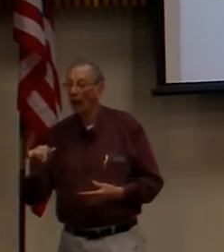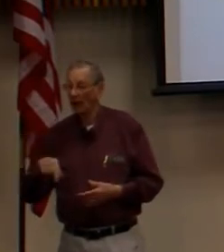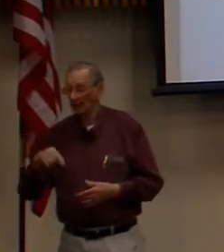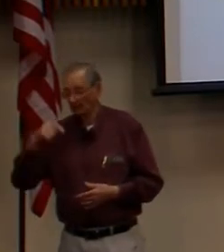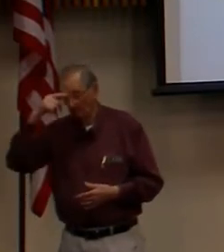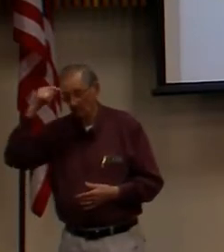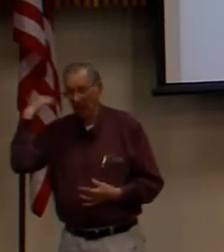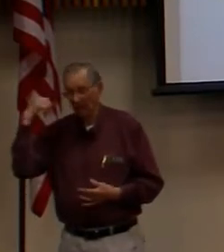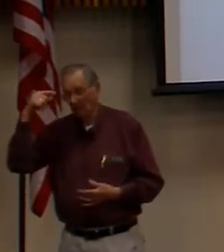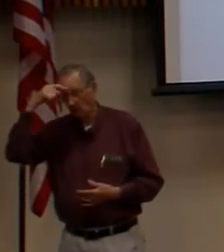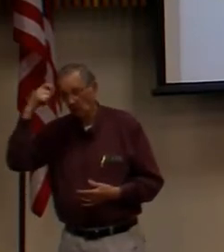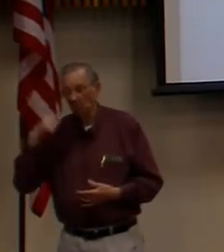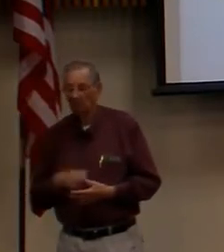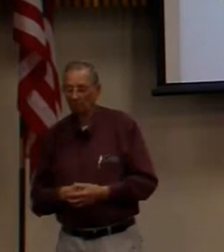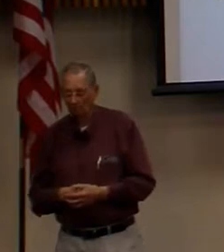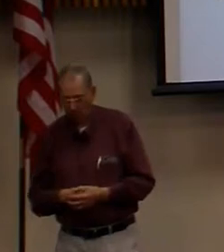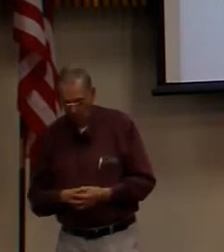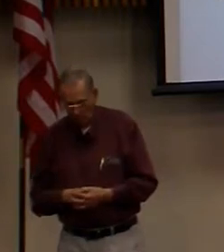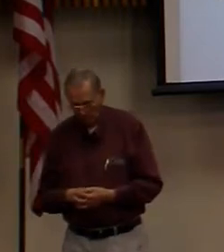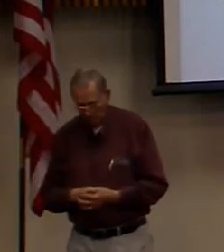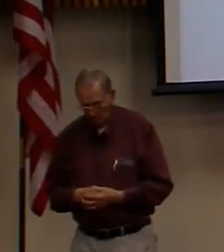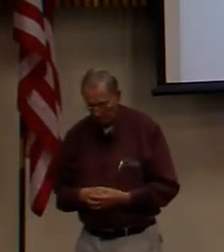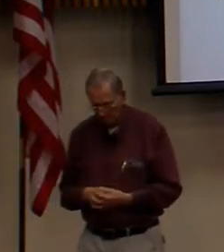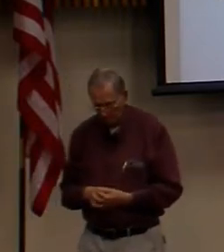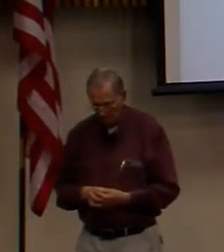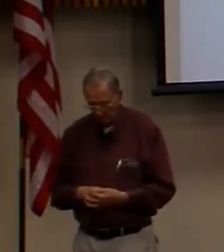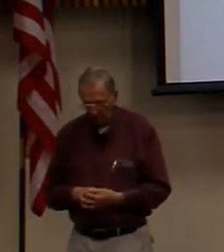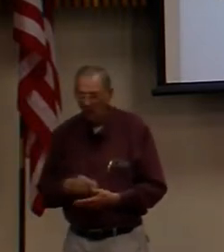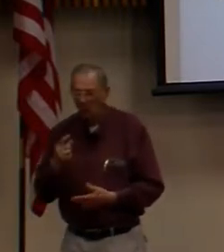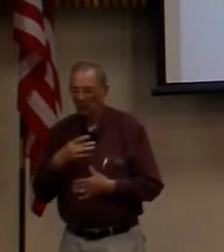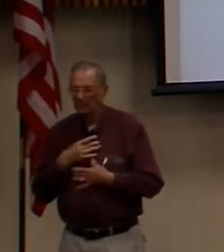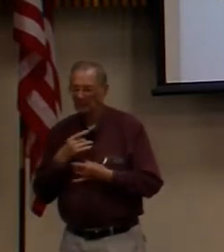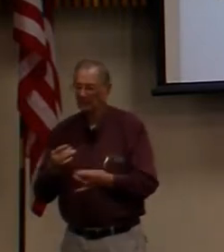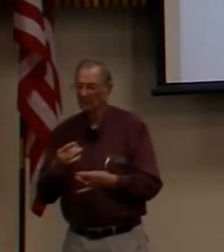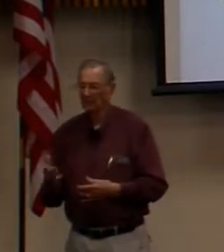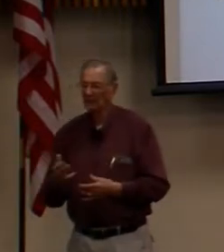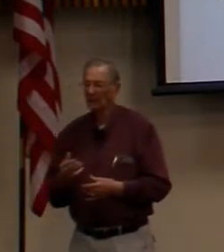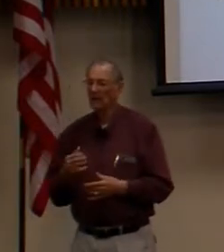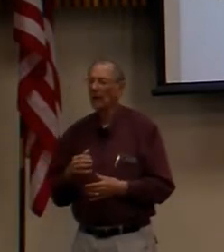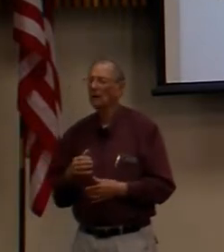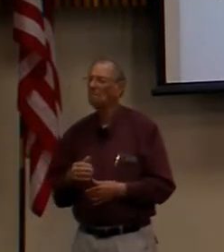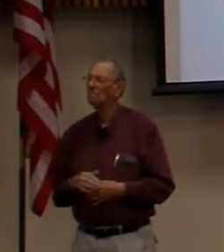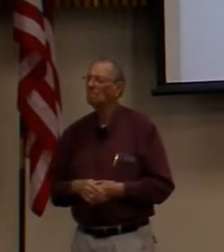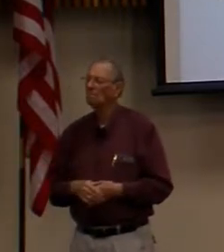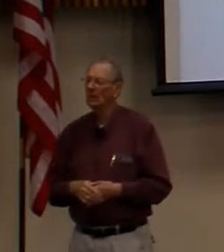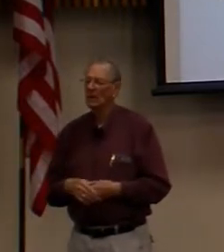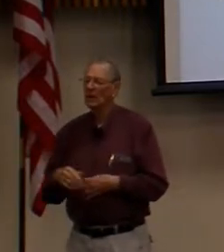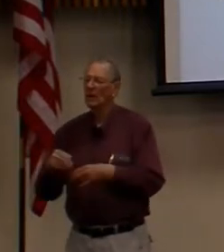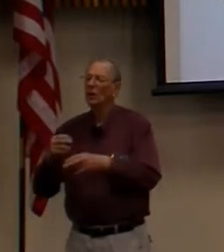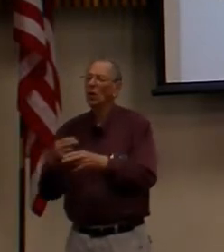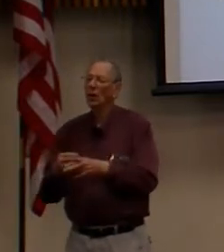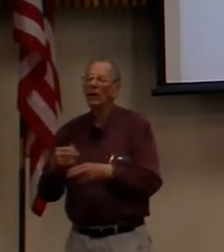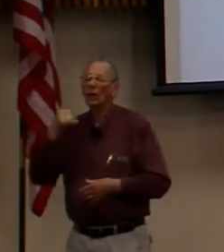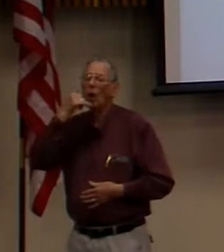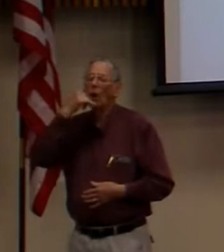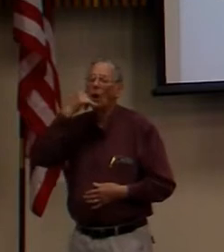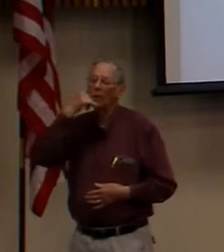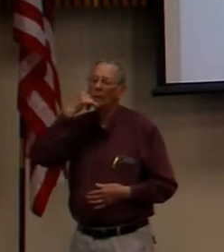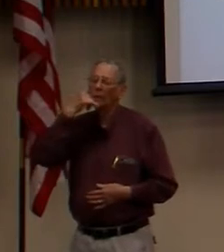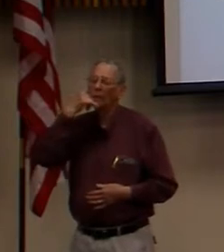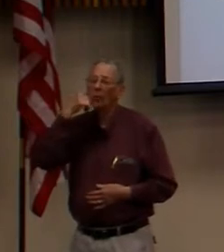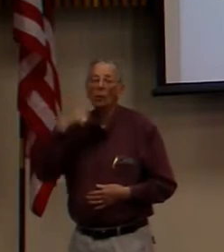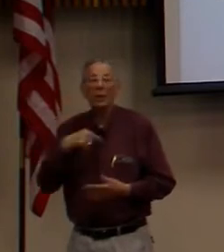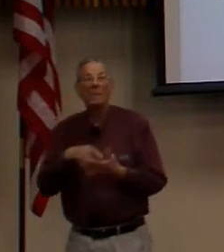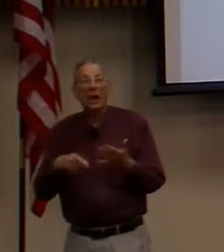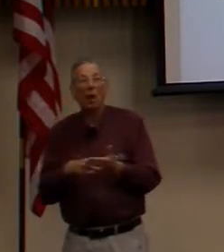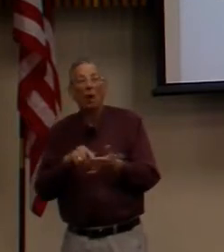year. One of the things that was interesting is that they called us in April and said, hey, we paid off